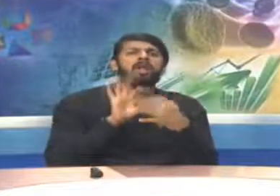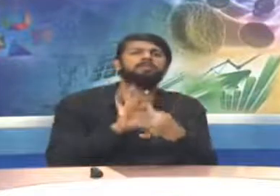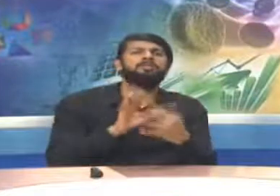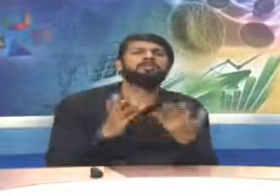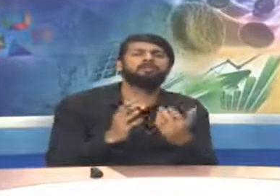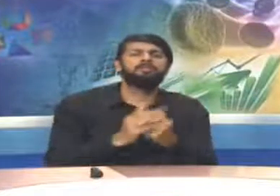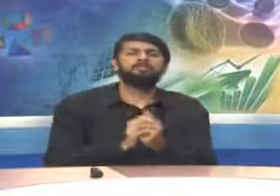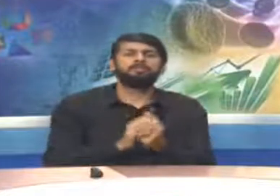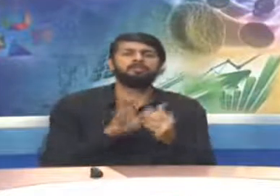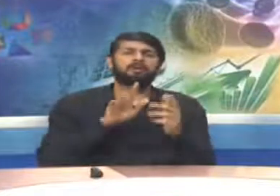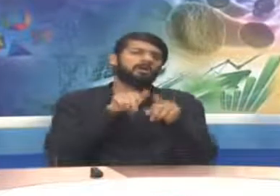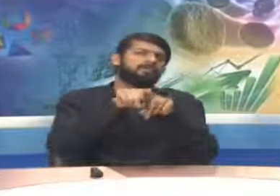and means